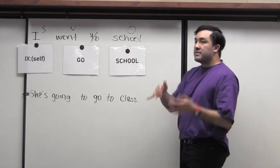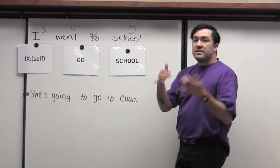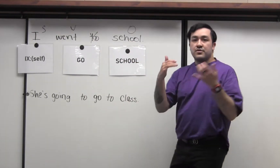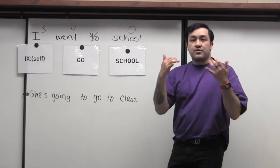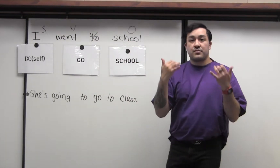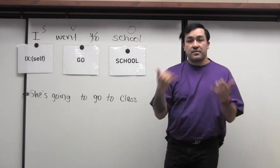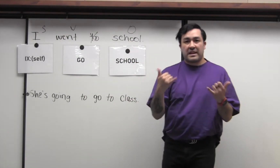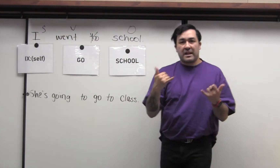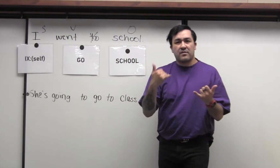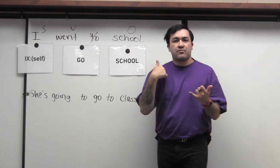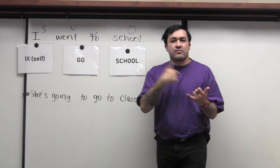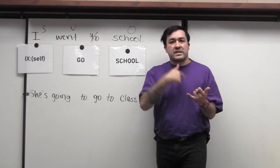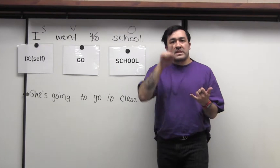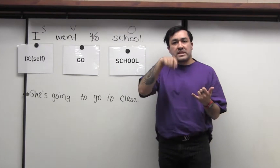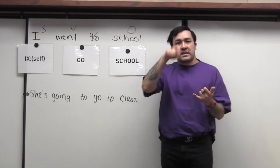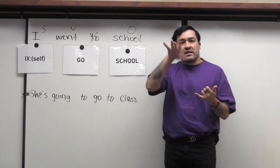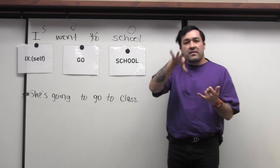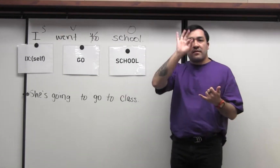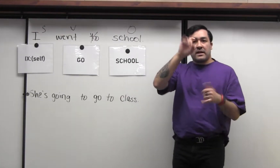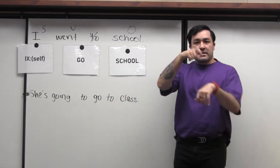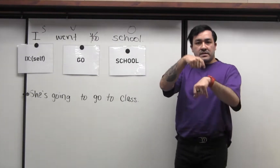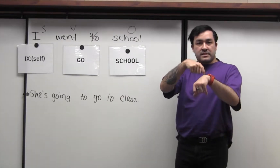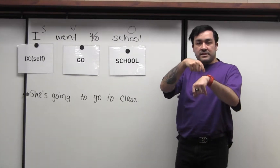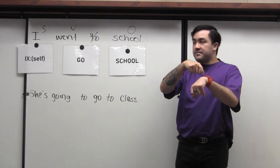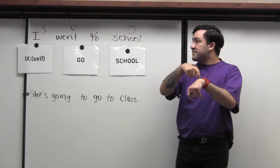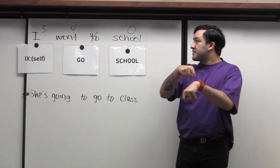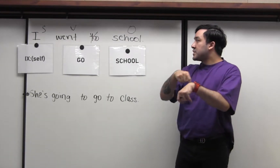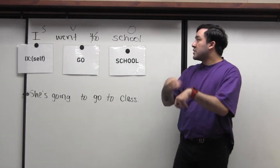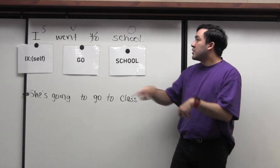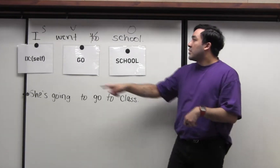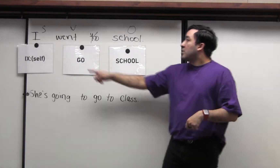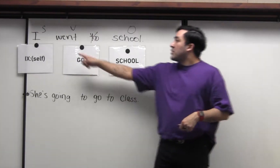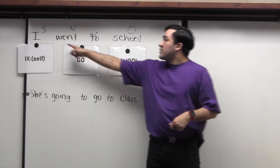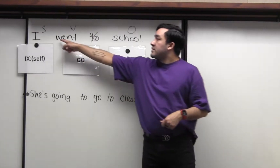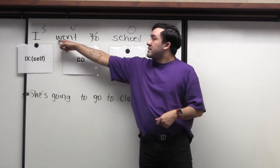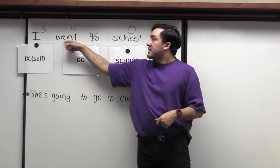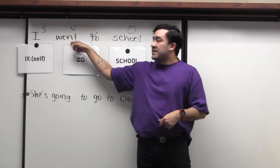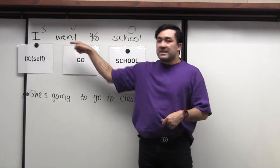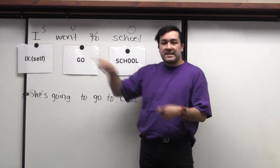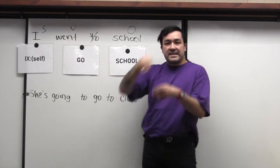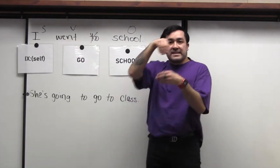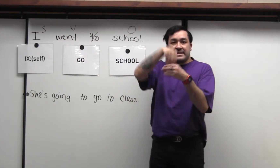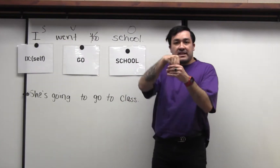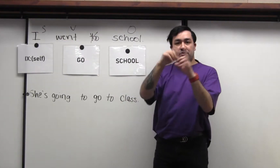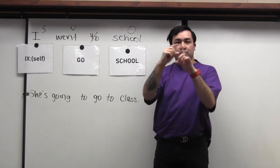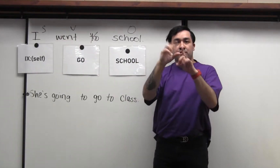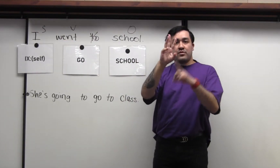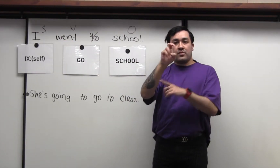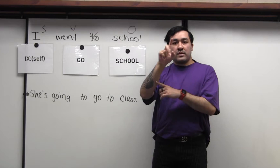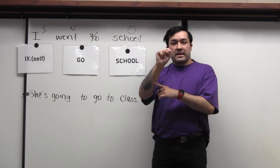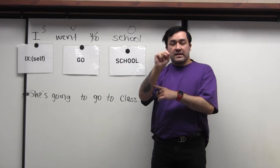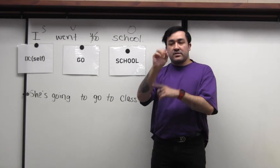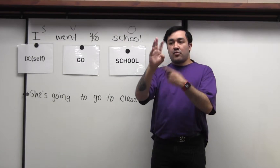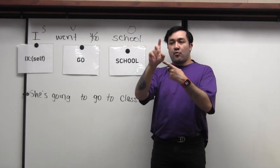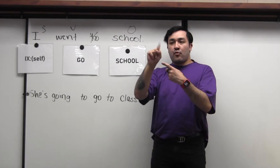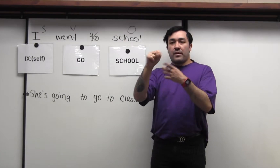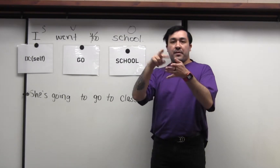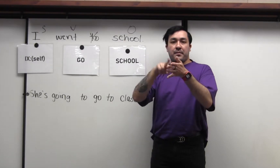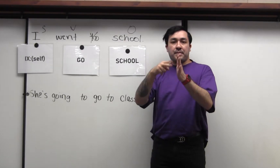have a different IX for pointing. And so now we need to go ahead and find the time. So it's in the word went.